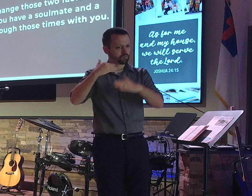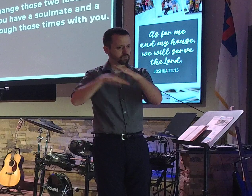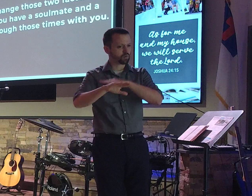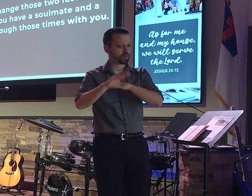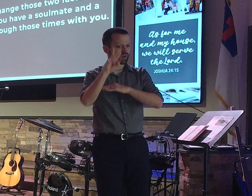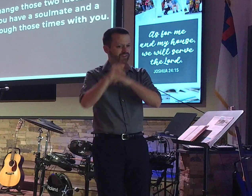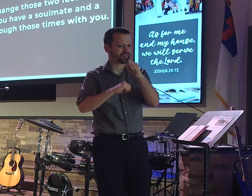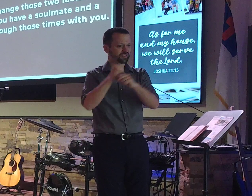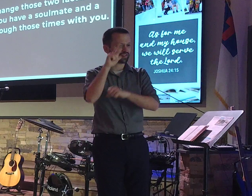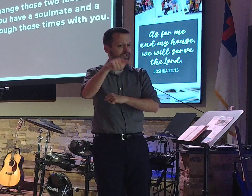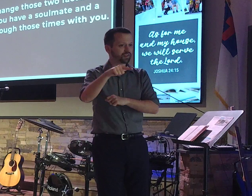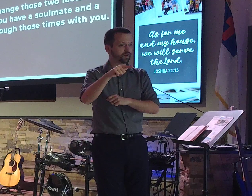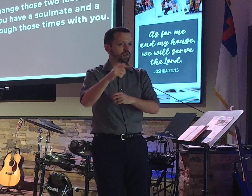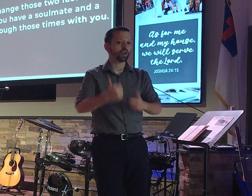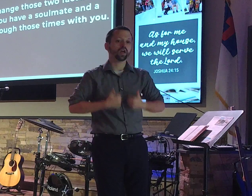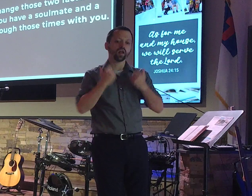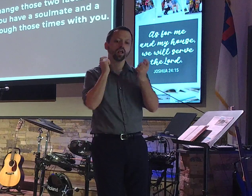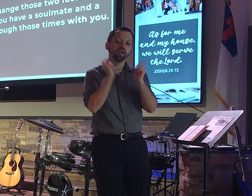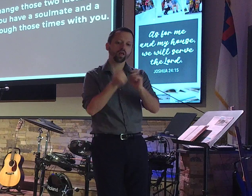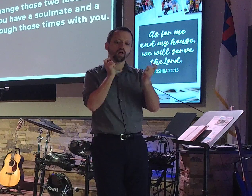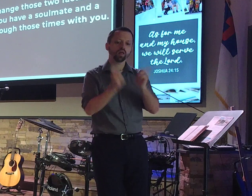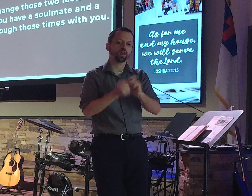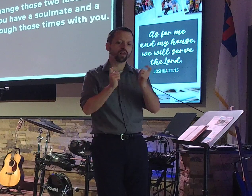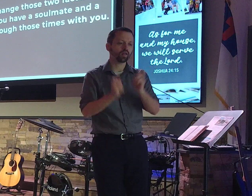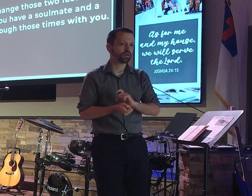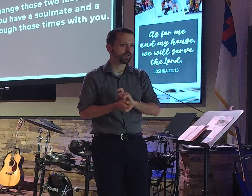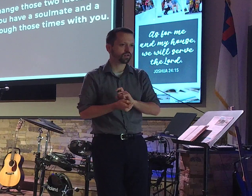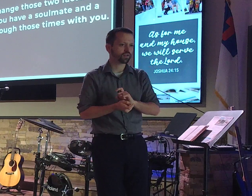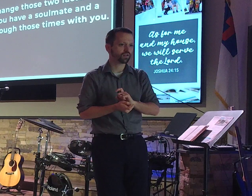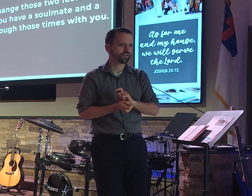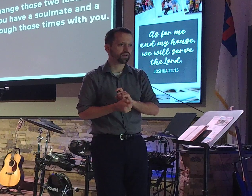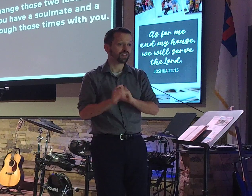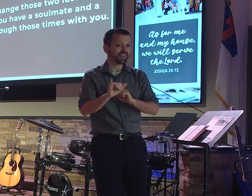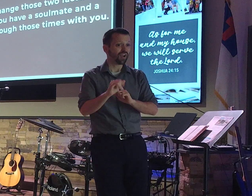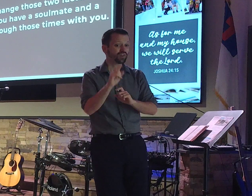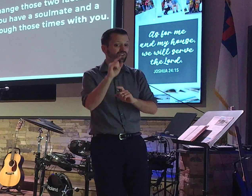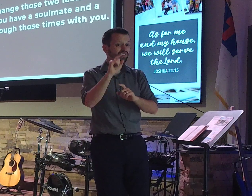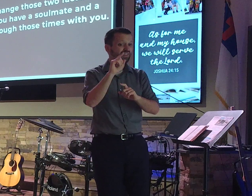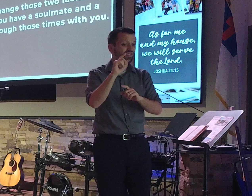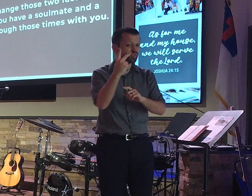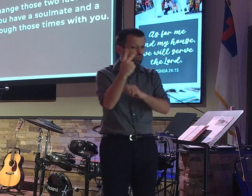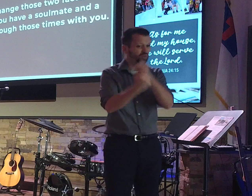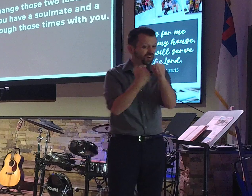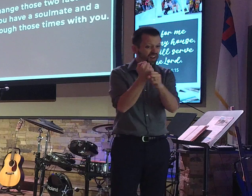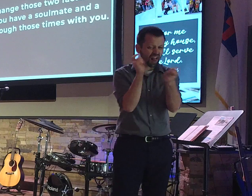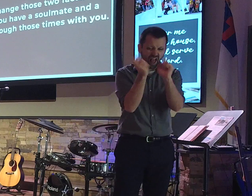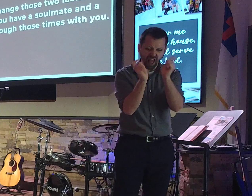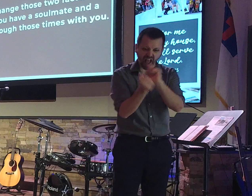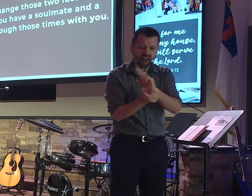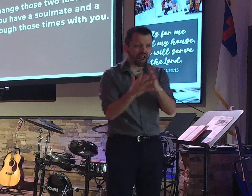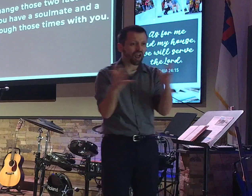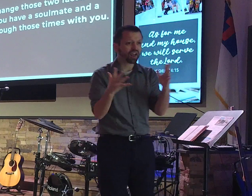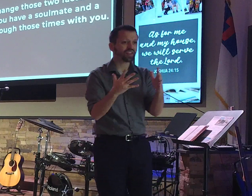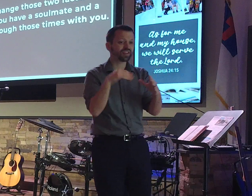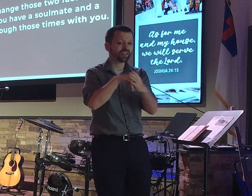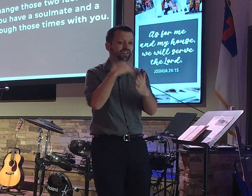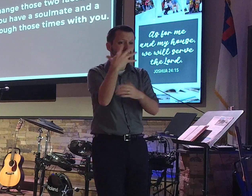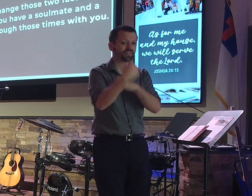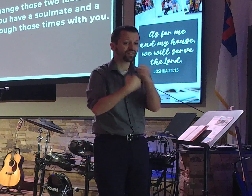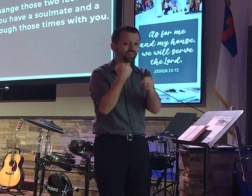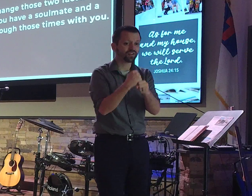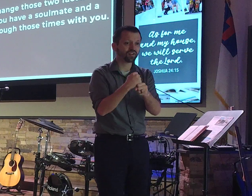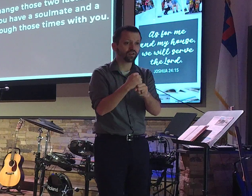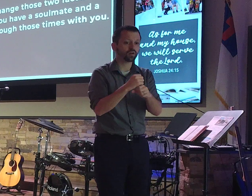life is full of changes. That's all in the first 2 years. And then, you know, within those first 5 years, we